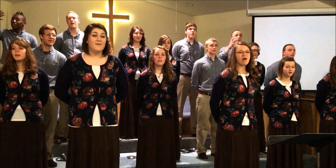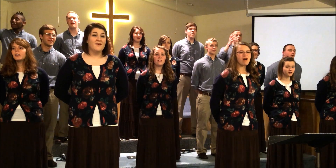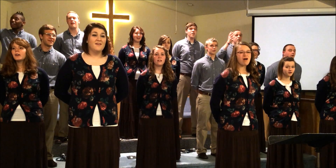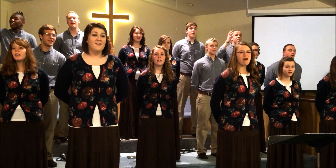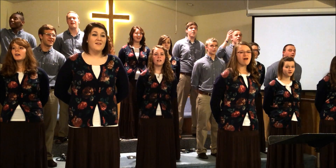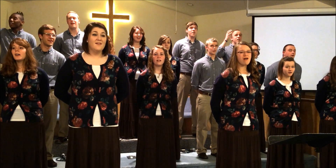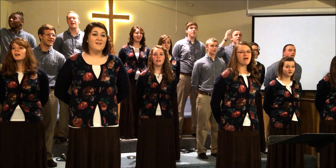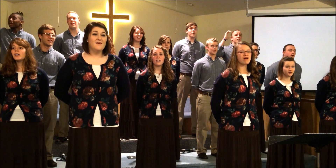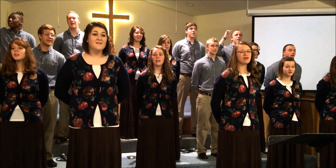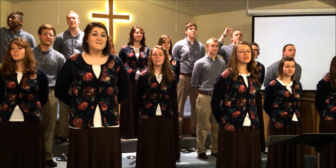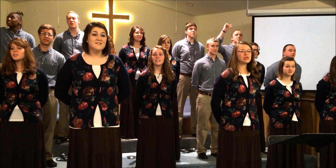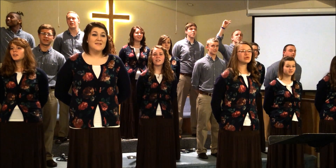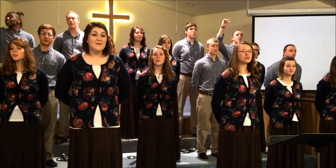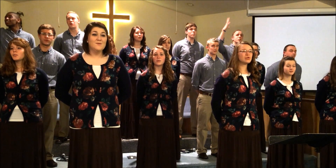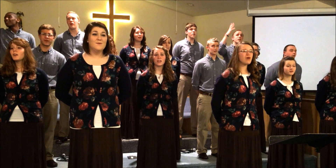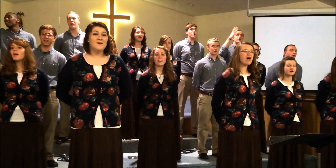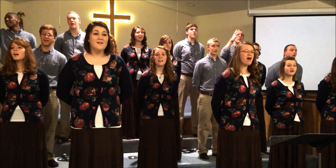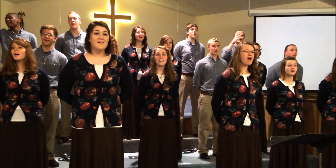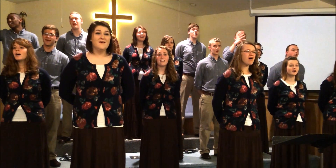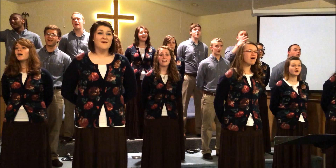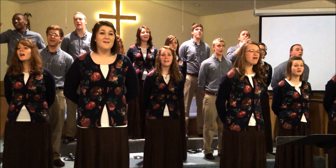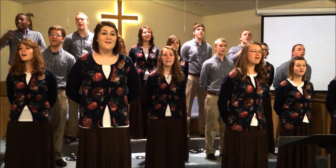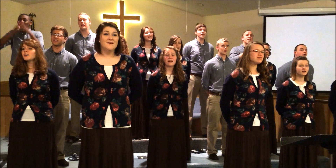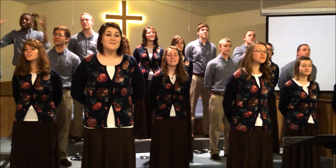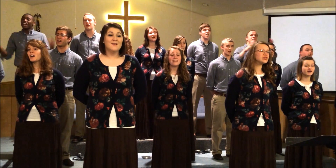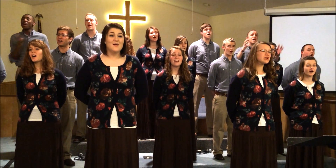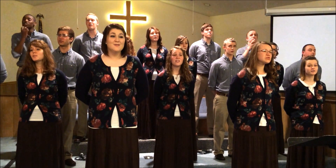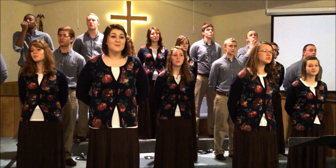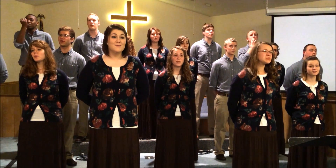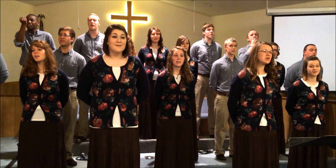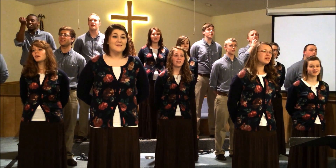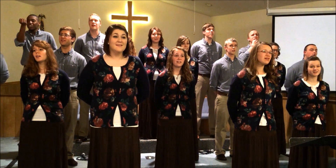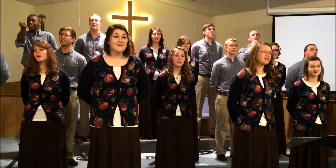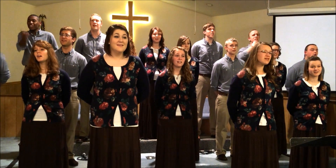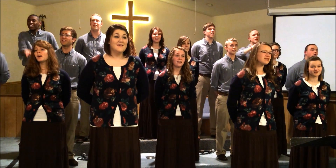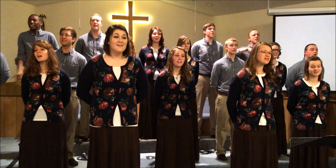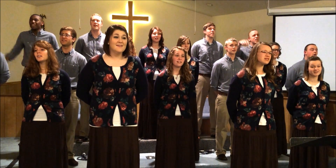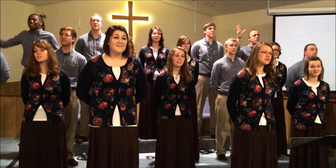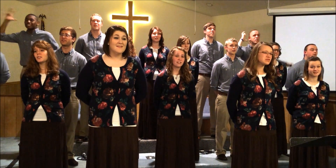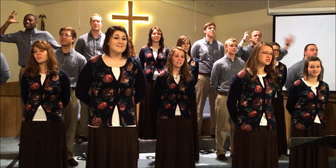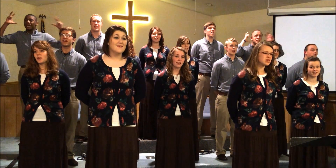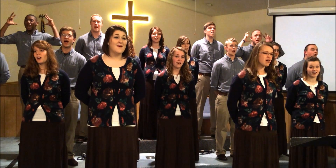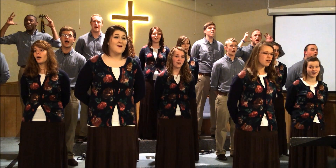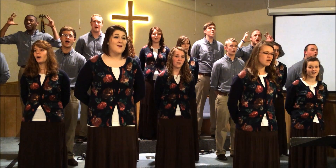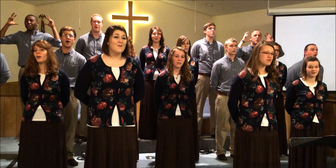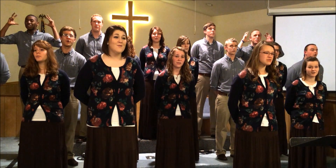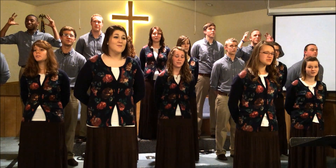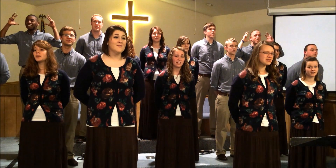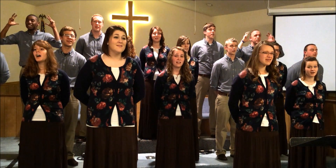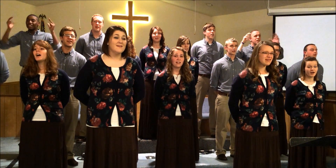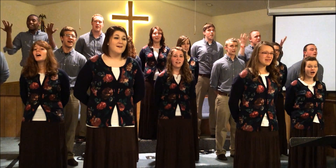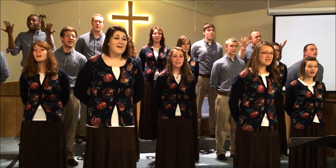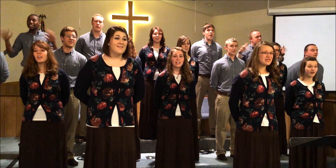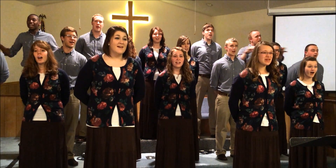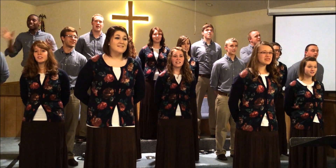Amazing grace, how sweet the sound That